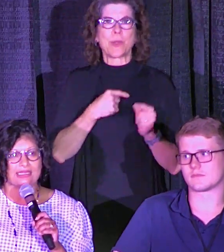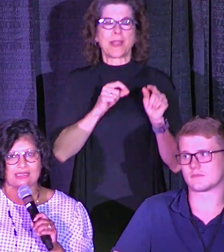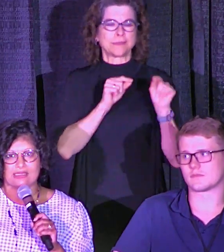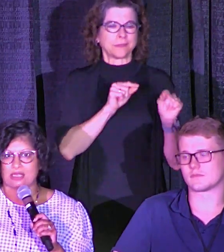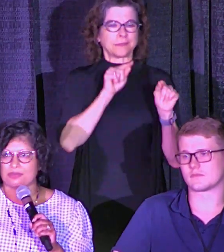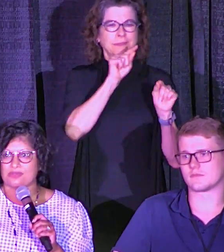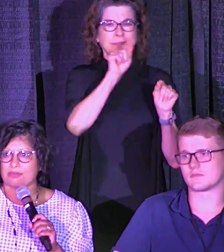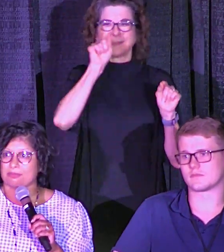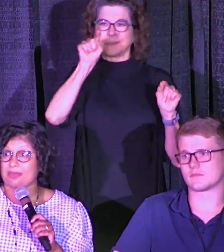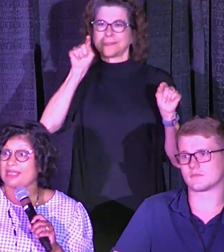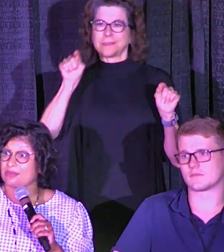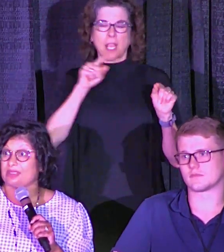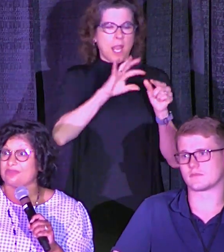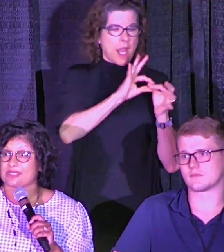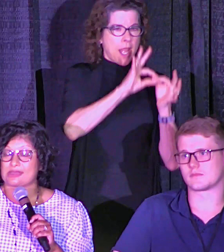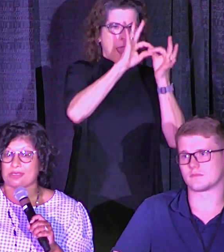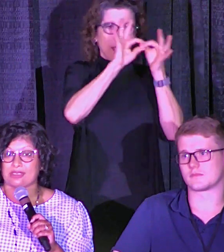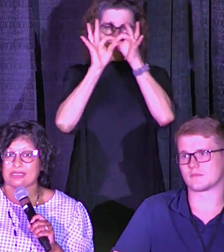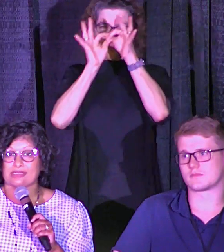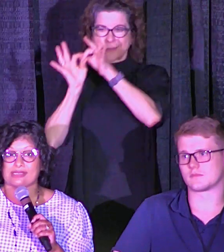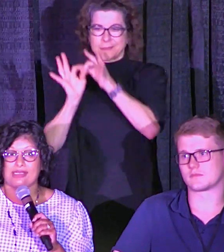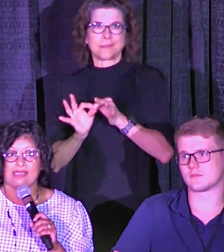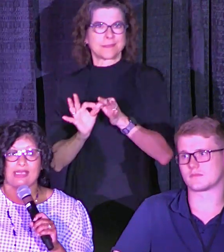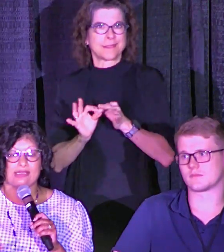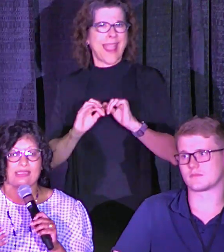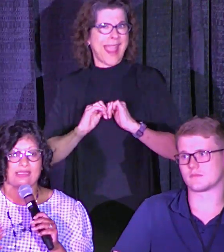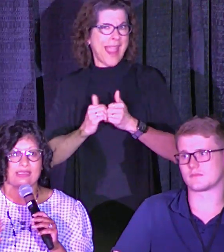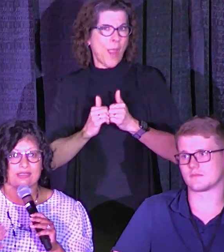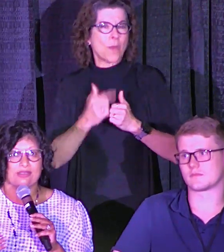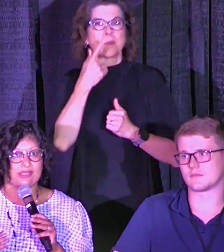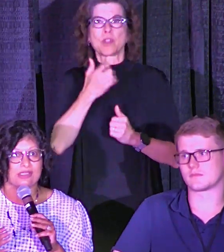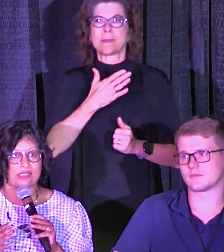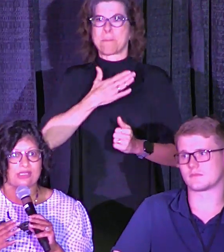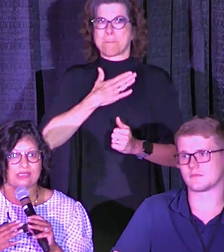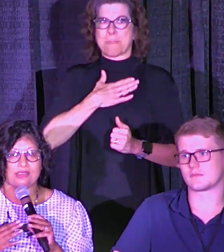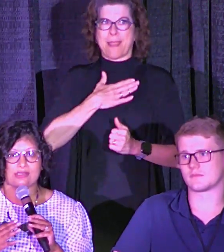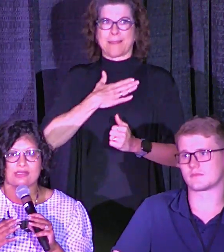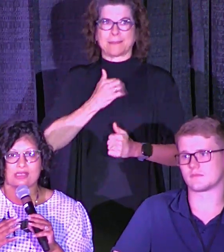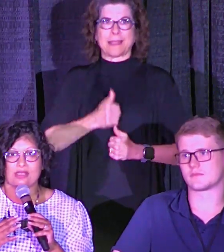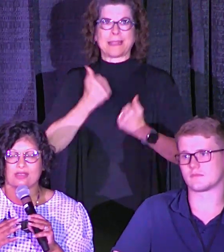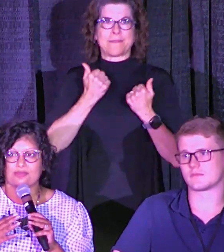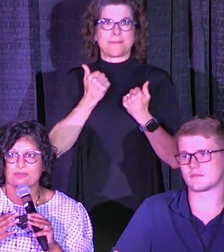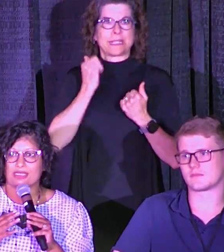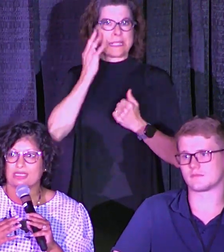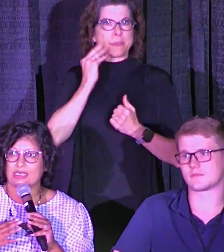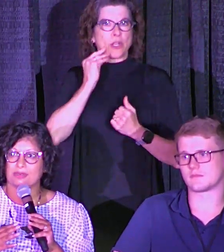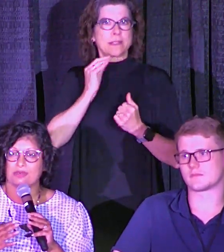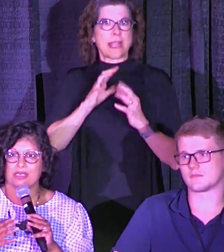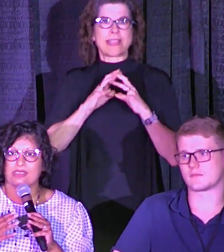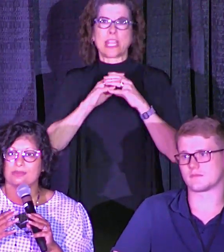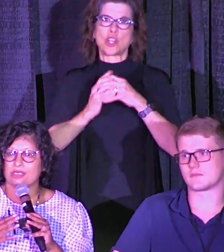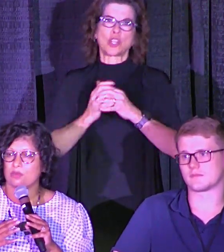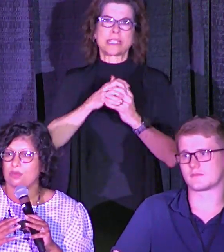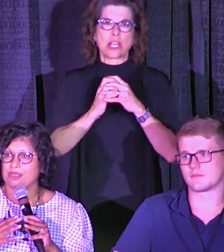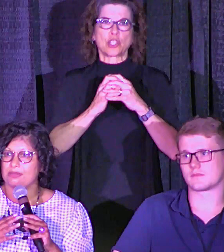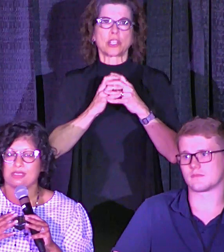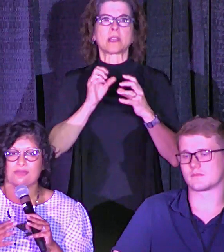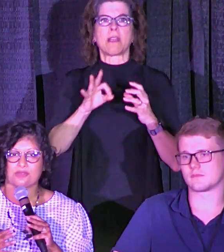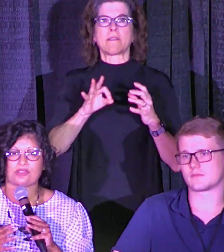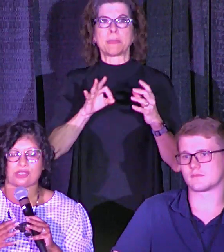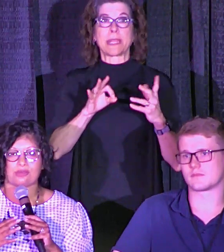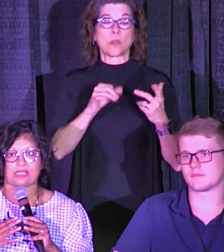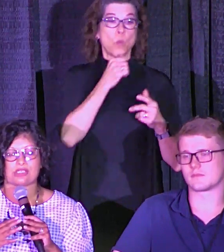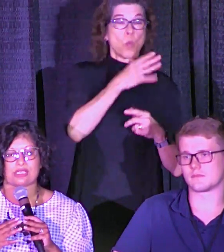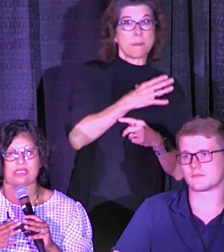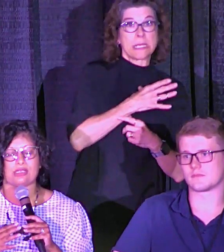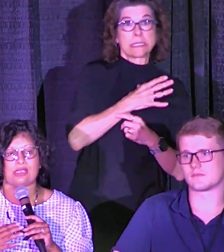I think that this comes from my own lived experience at the intersections of being an immigrant, being a woman, being